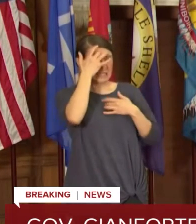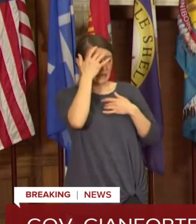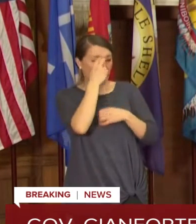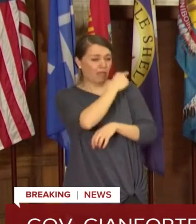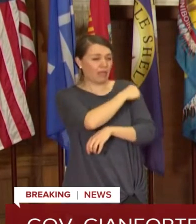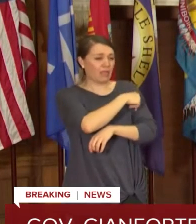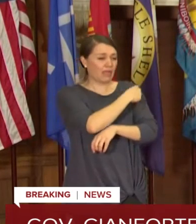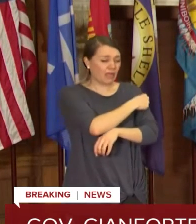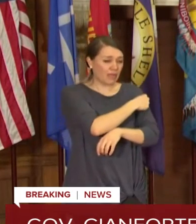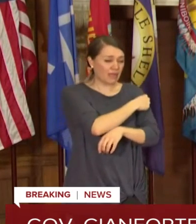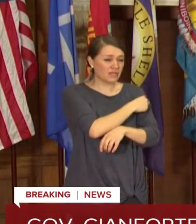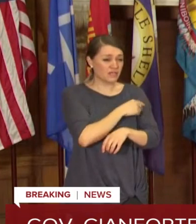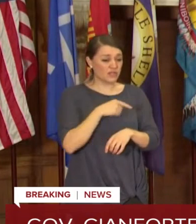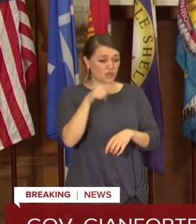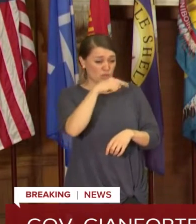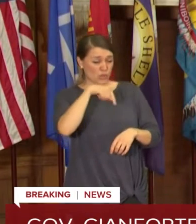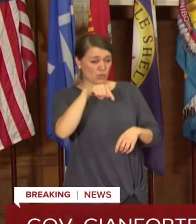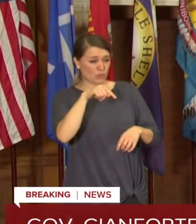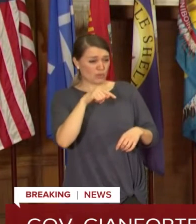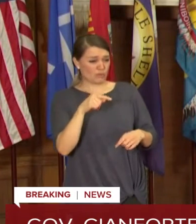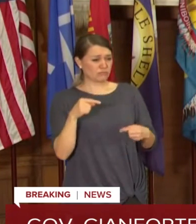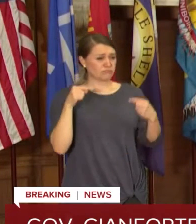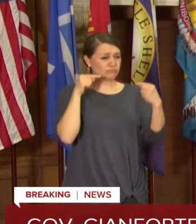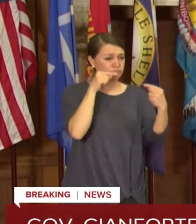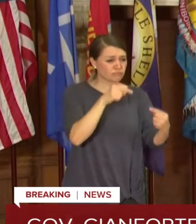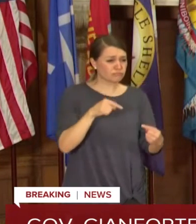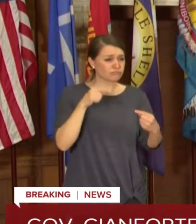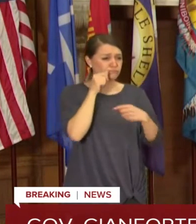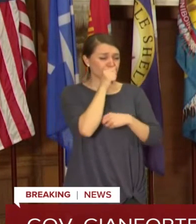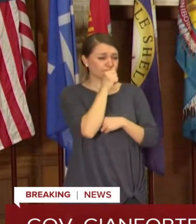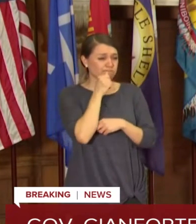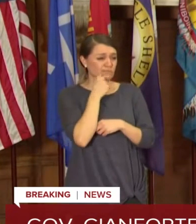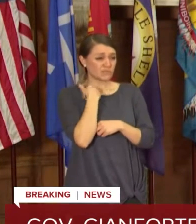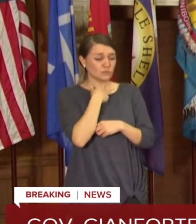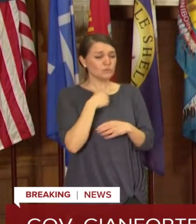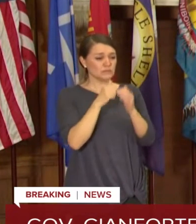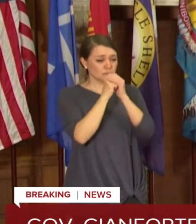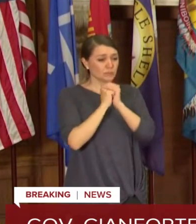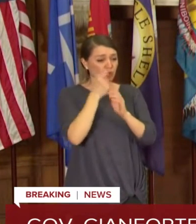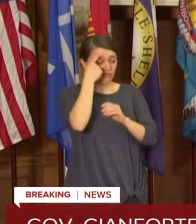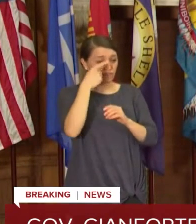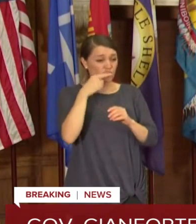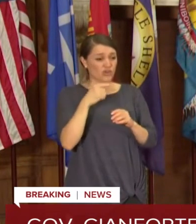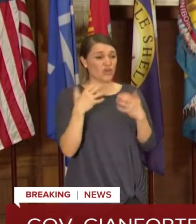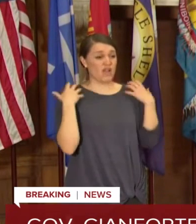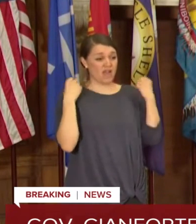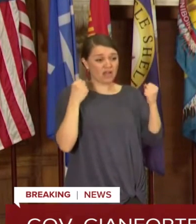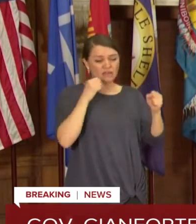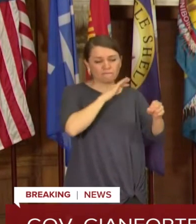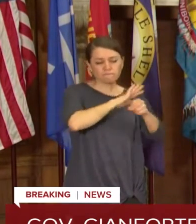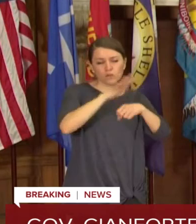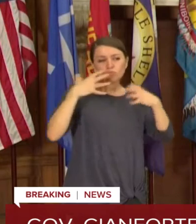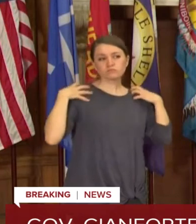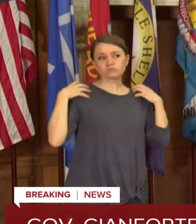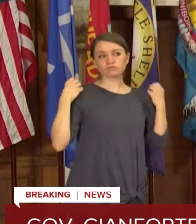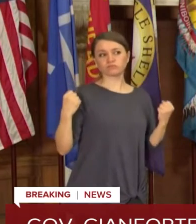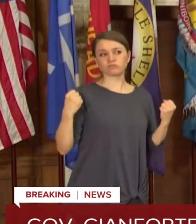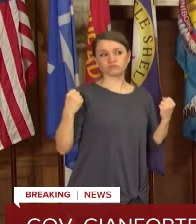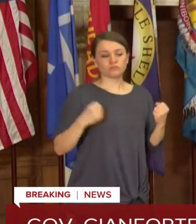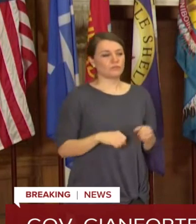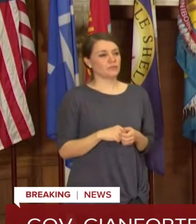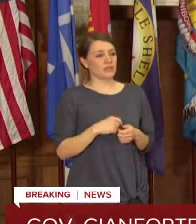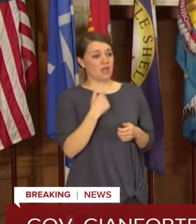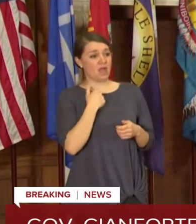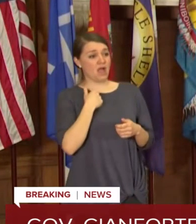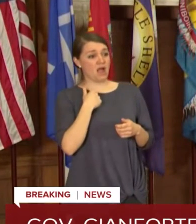Montanans battling the virus from a hospital, we will continue to pray for your health and full recovery. When